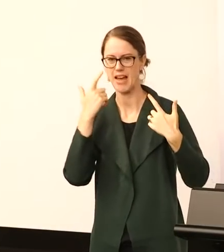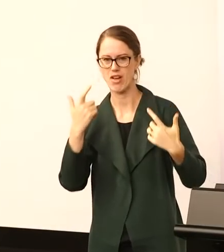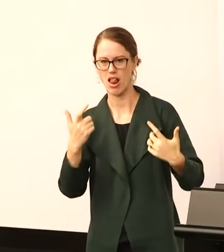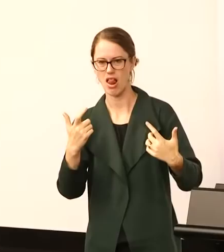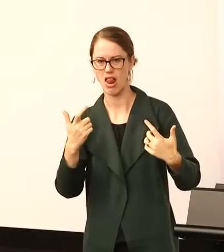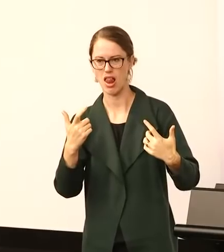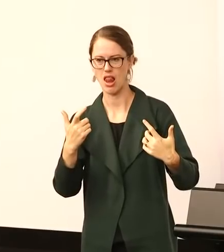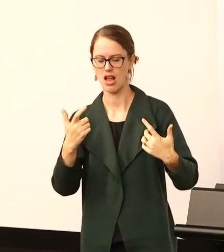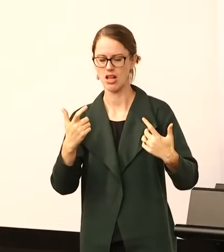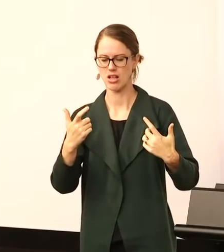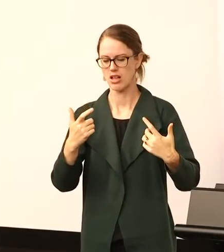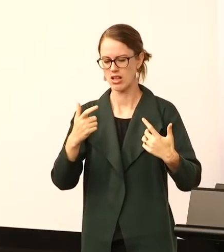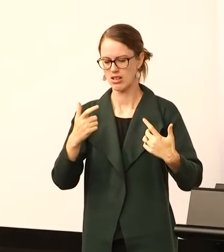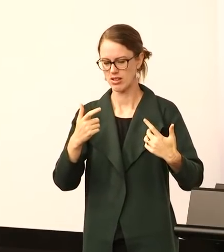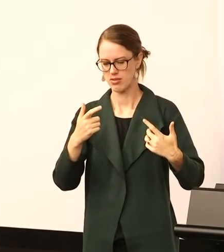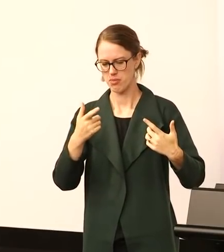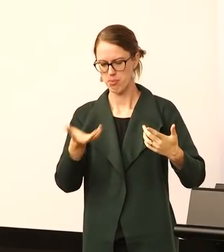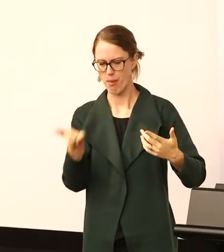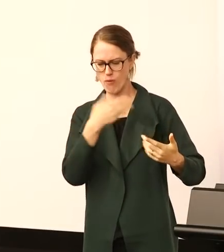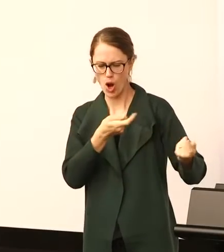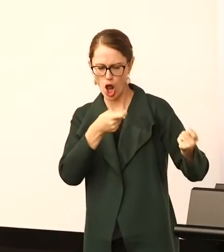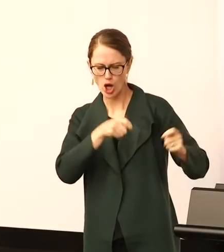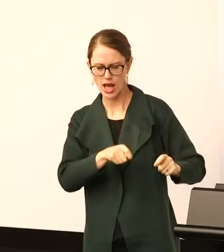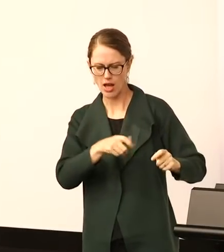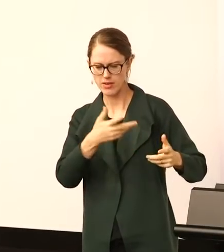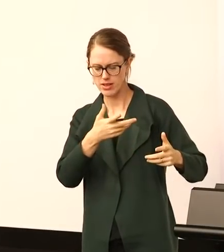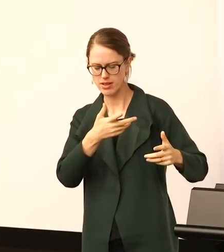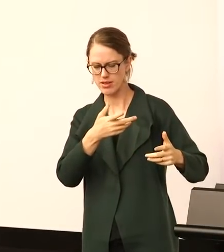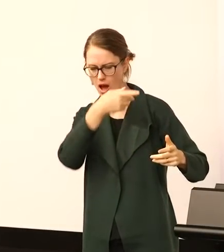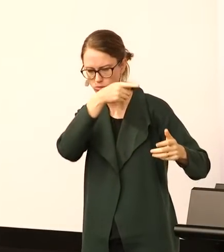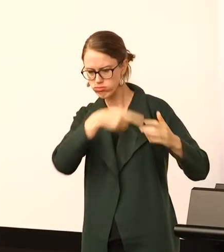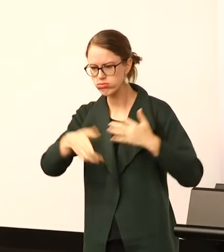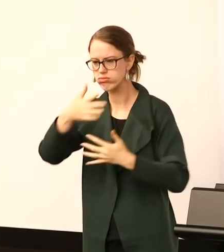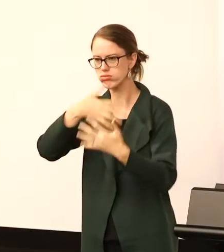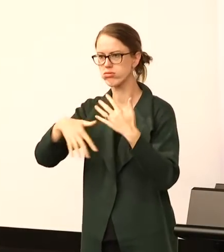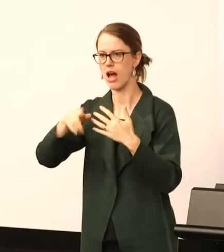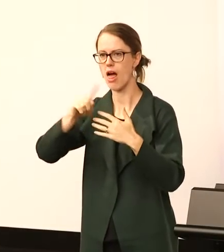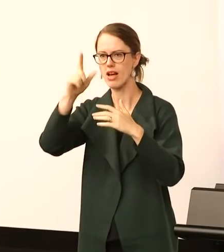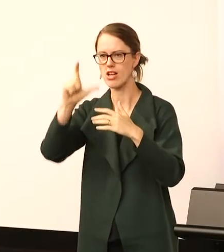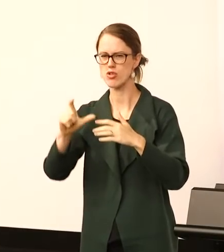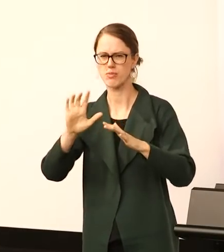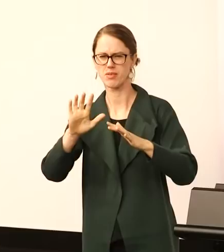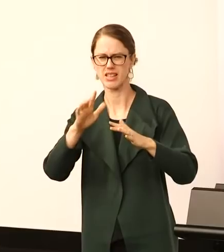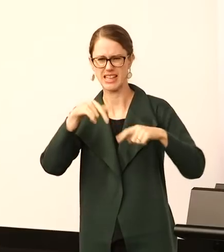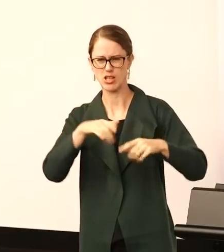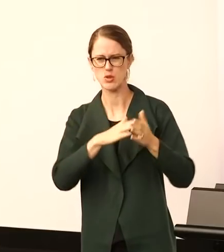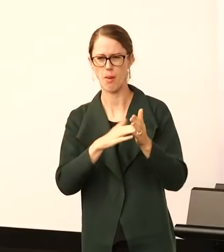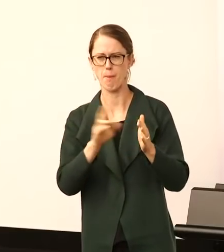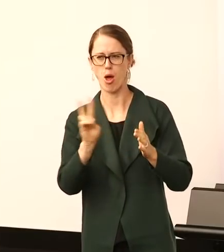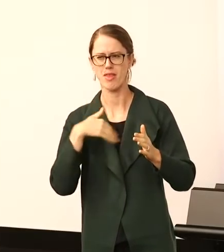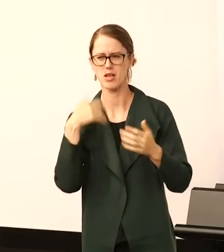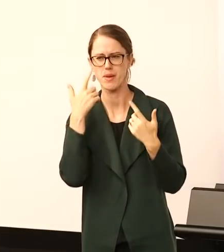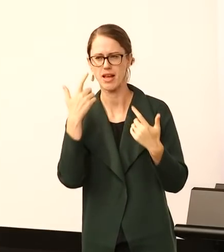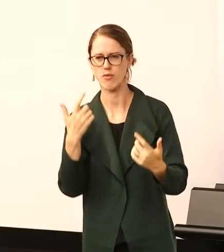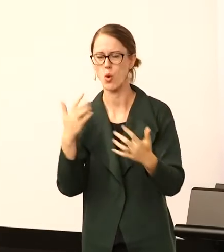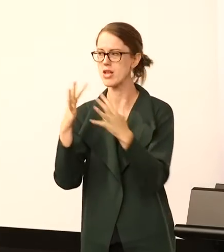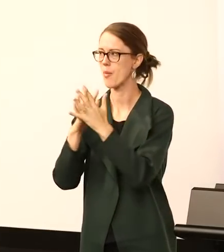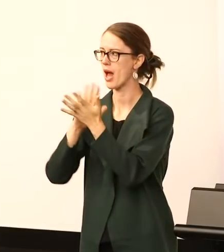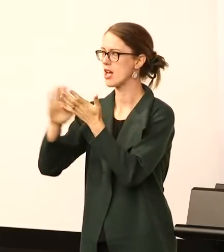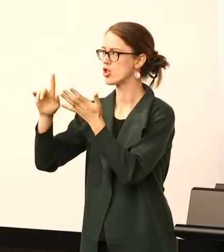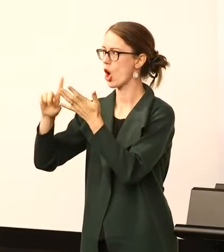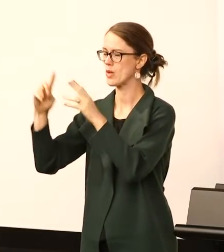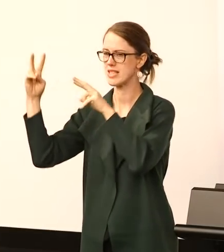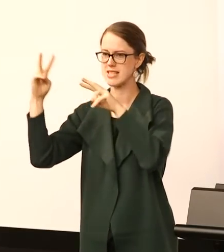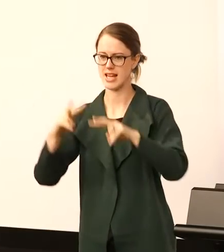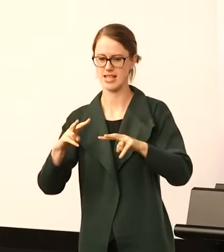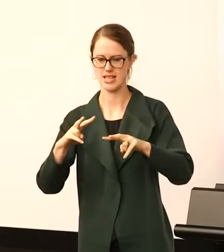place around movement of people, including coming out of lockdown type situations. As the WHO has observed, epidemics